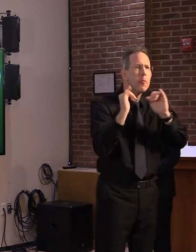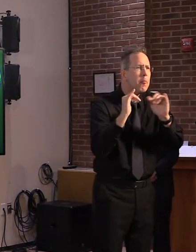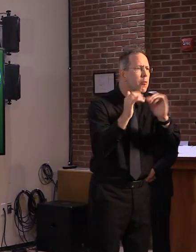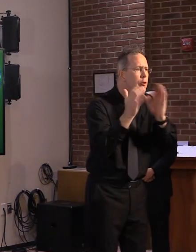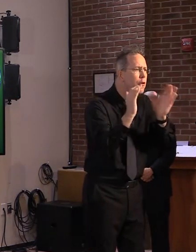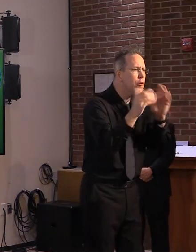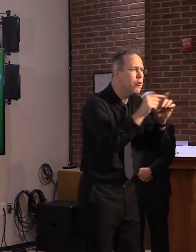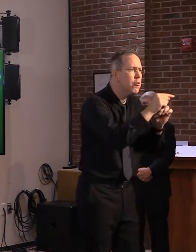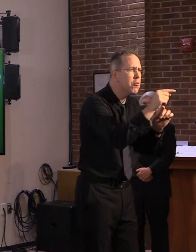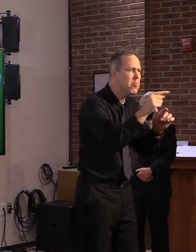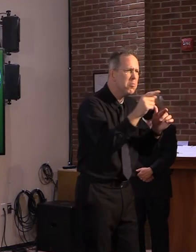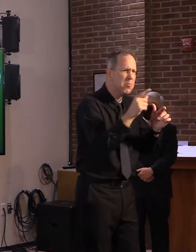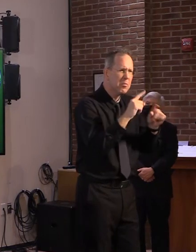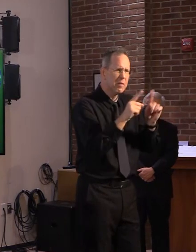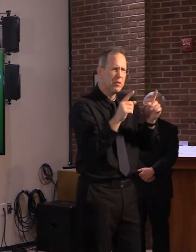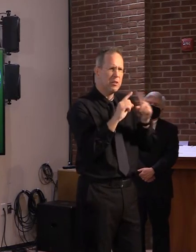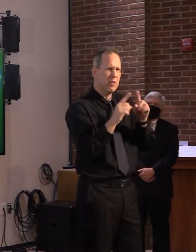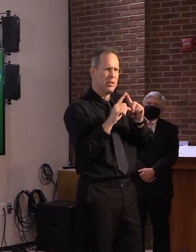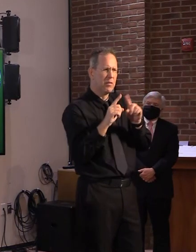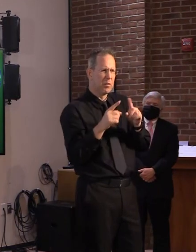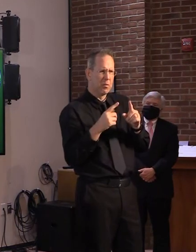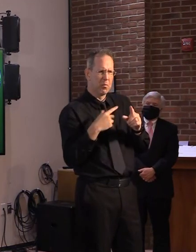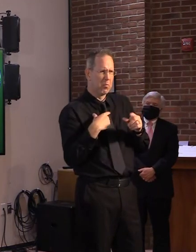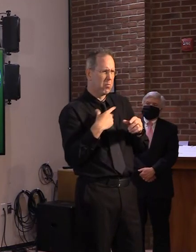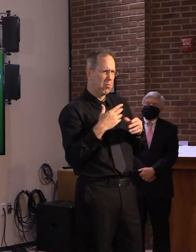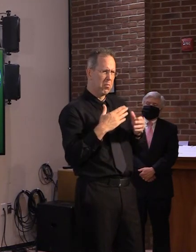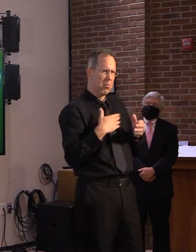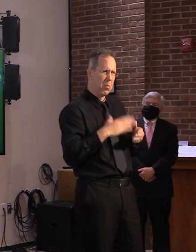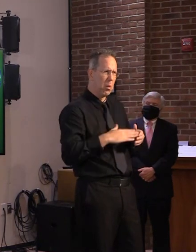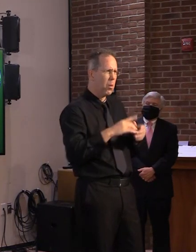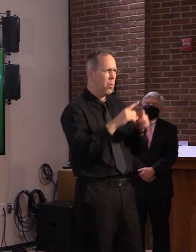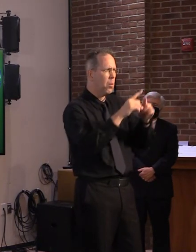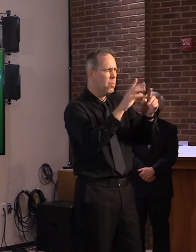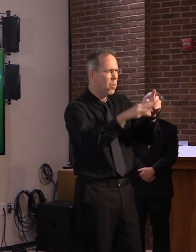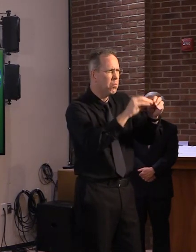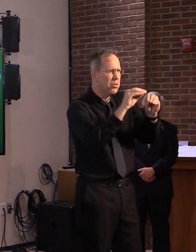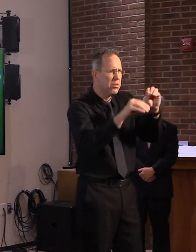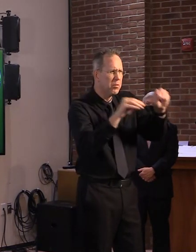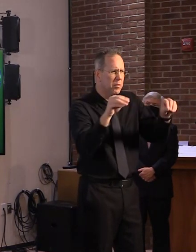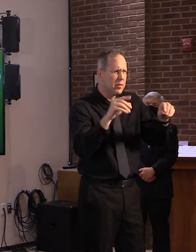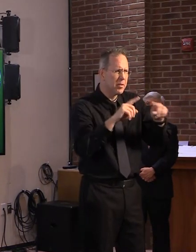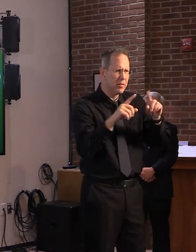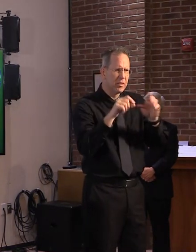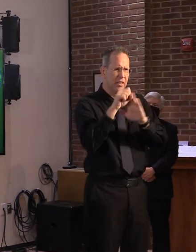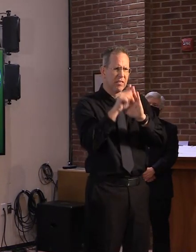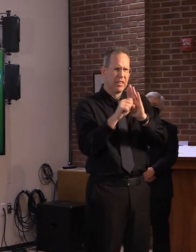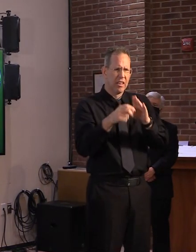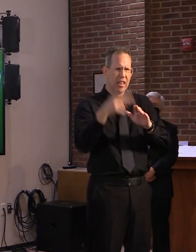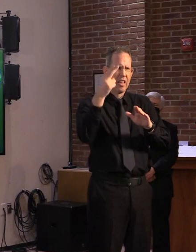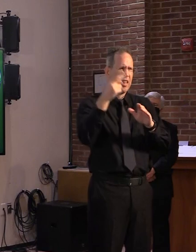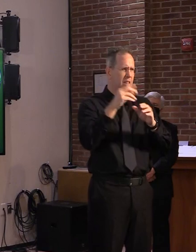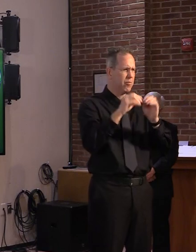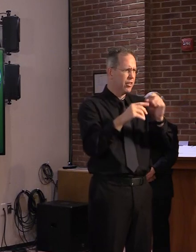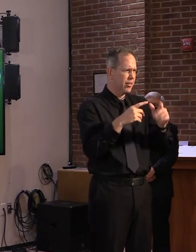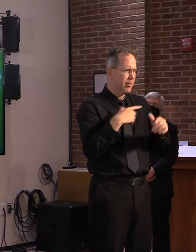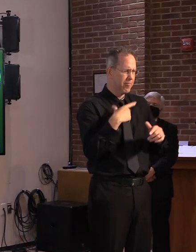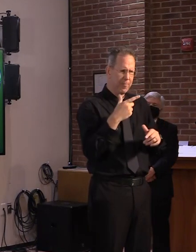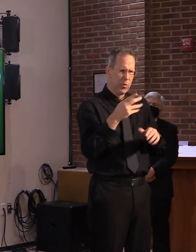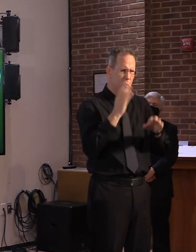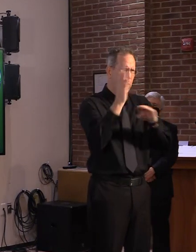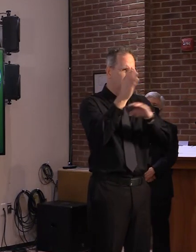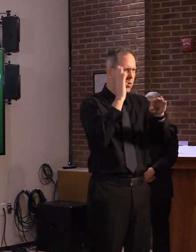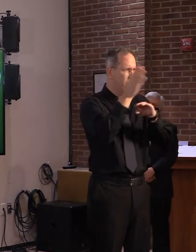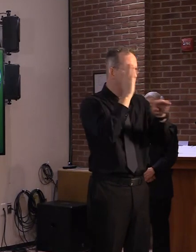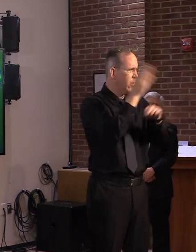across large populations. It's just that the states that have now been identified more recently are clearly having a problem